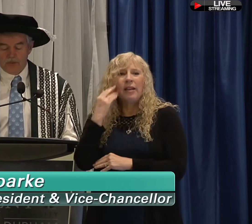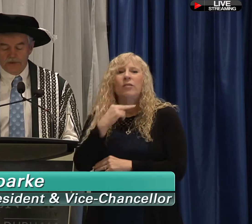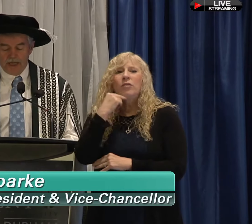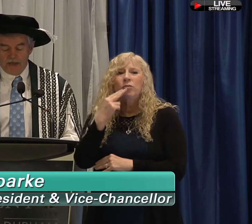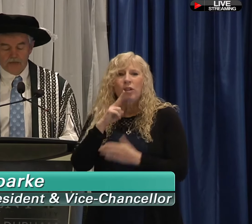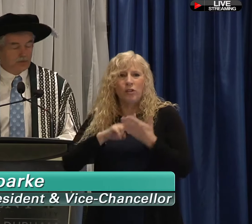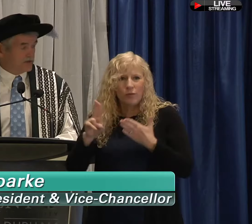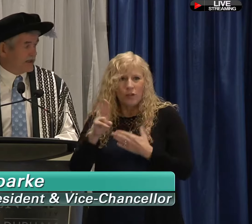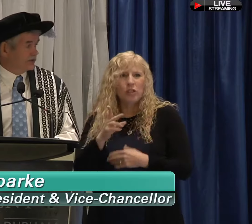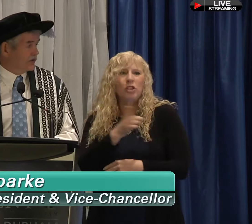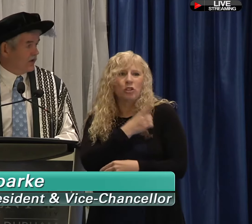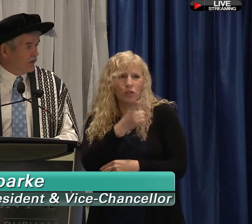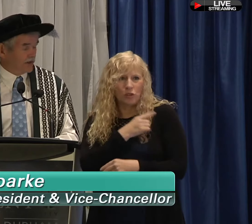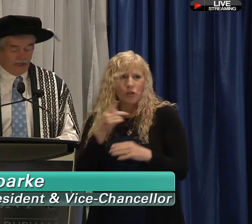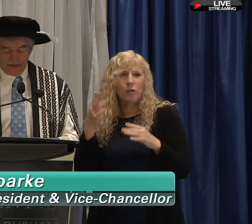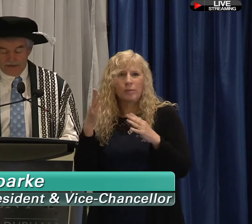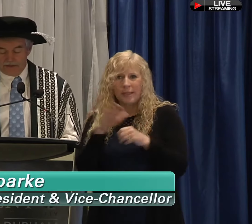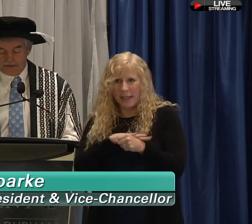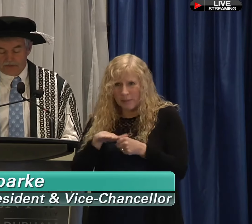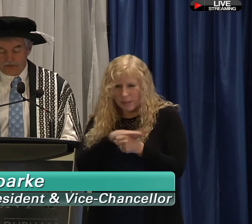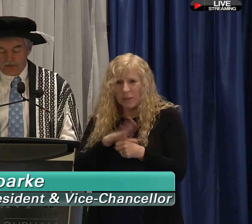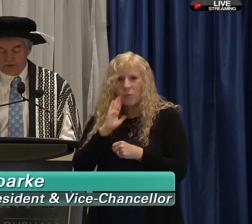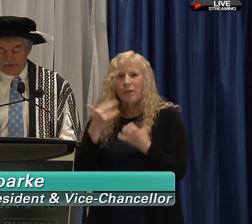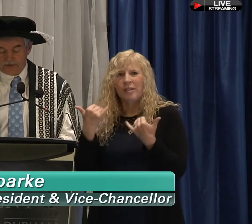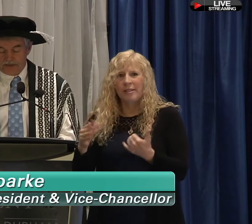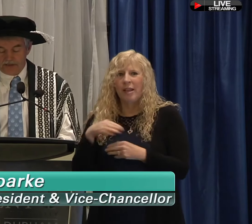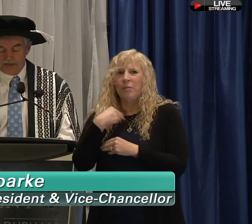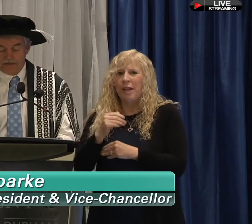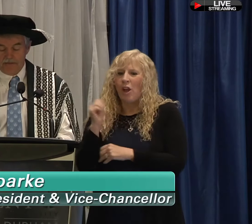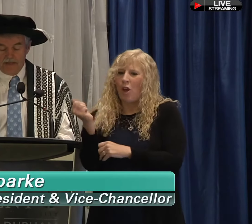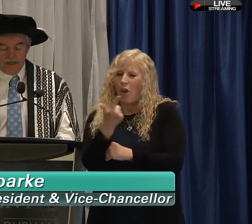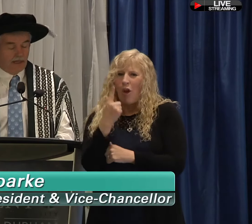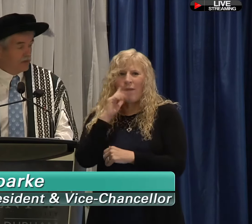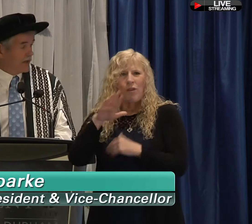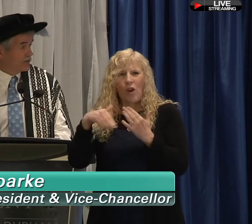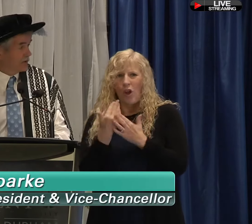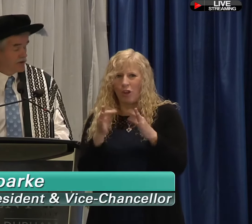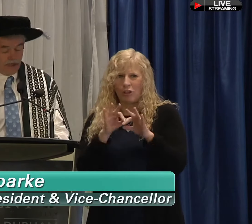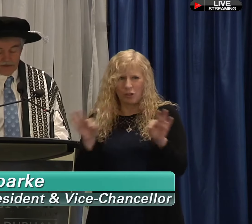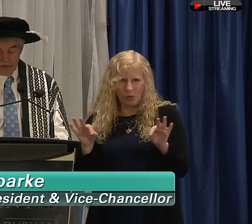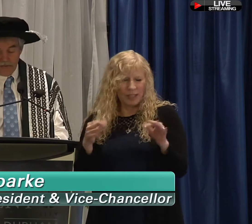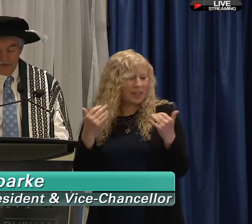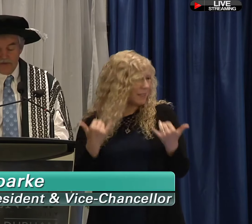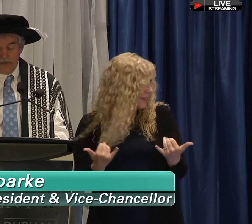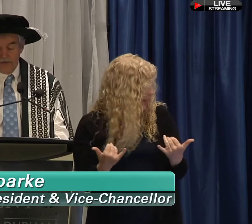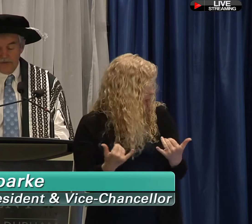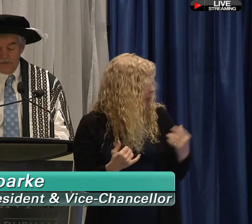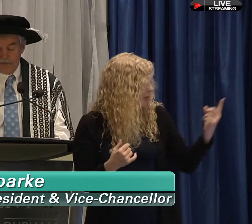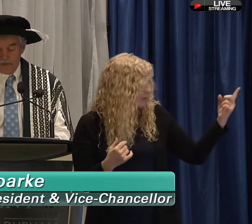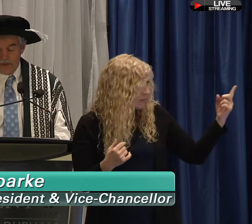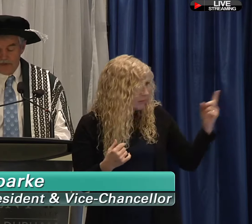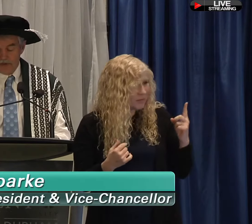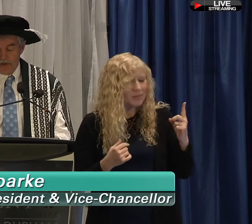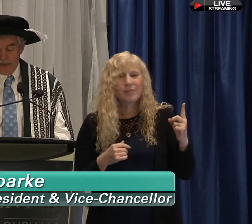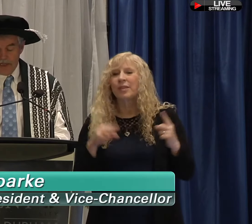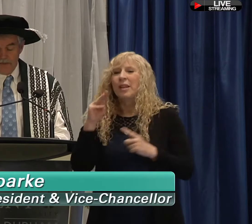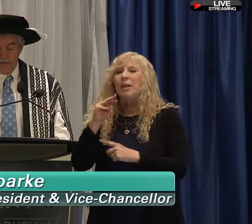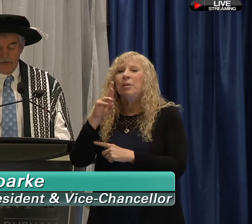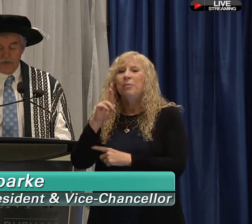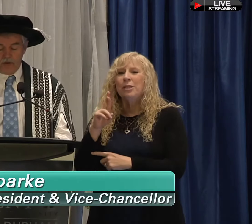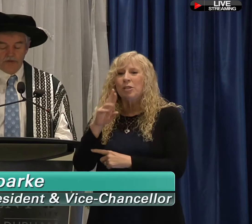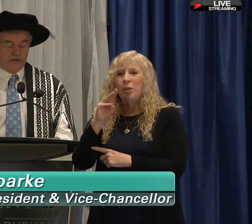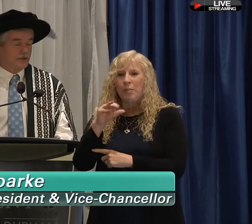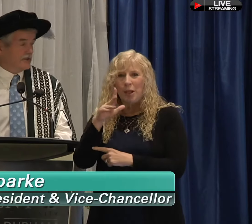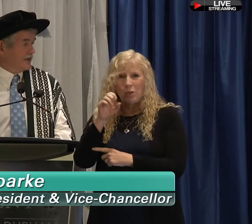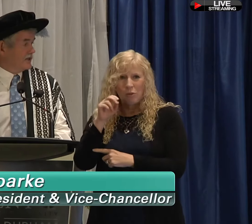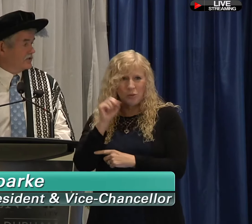campus, will now present all candidates for all degrees. Graduates, as Mr. Muldoon reads your names, you